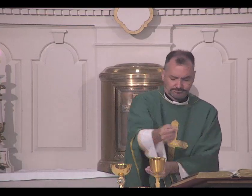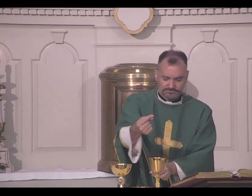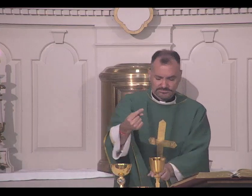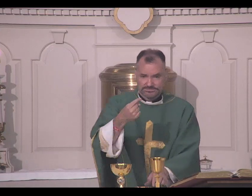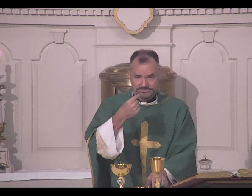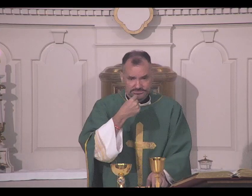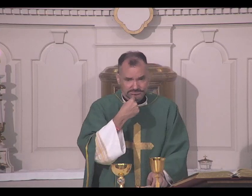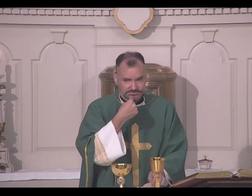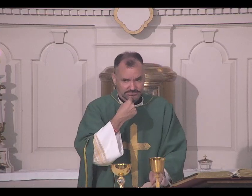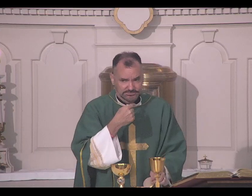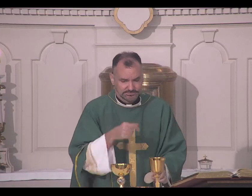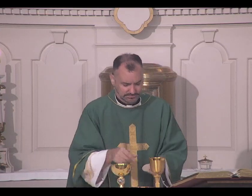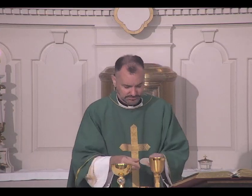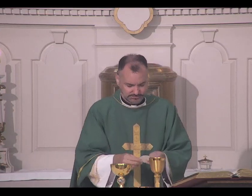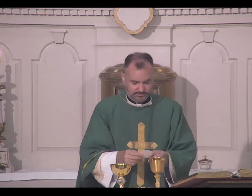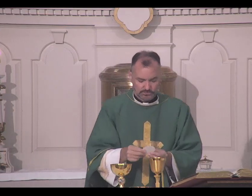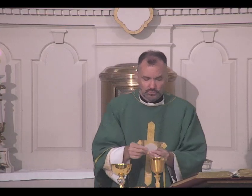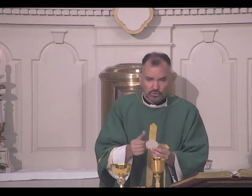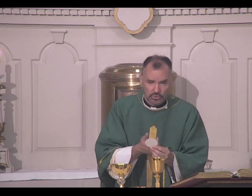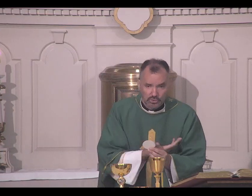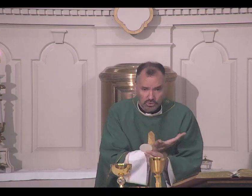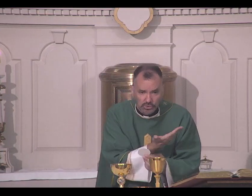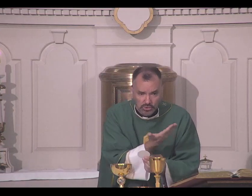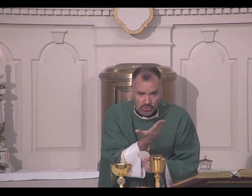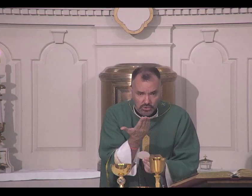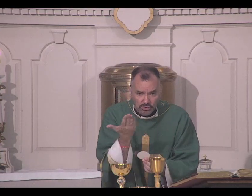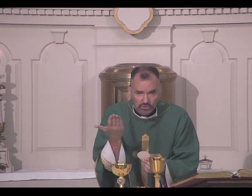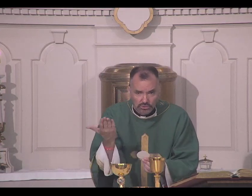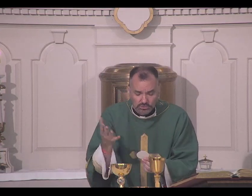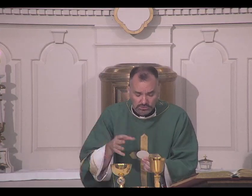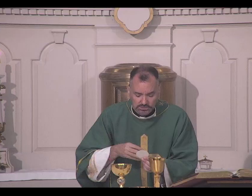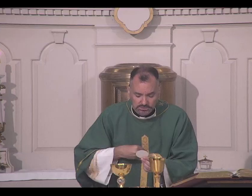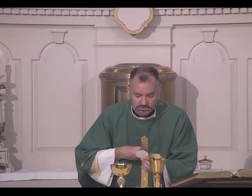For this is my body,